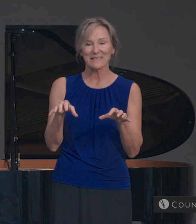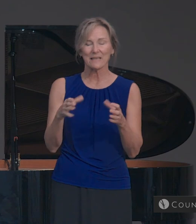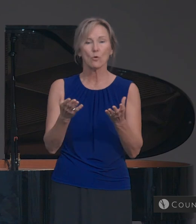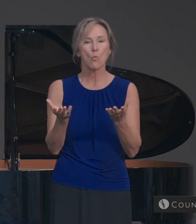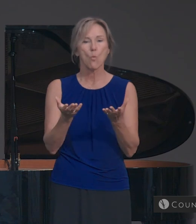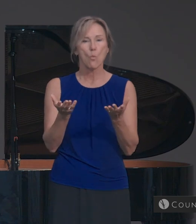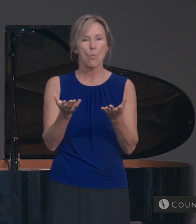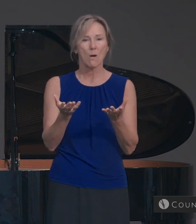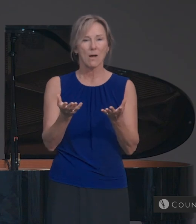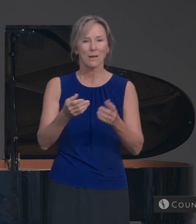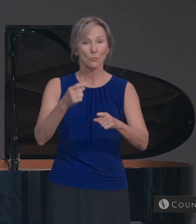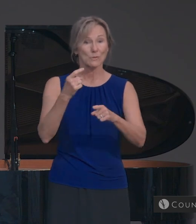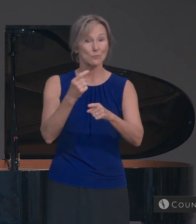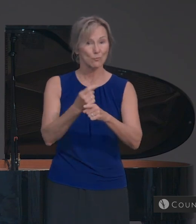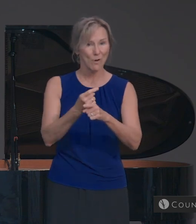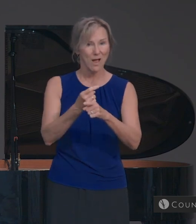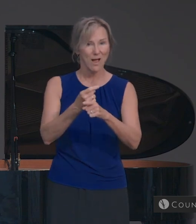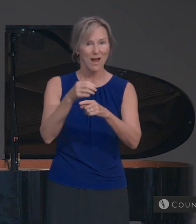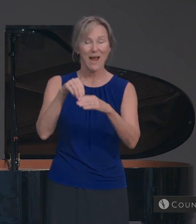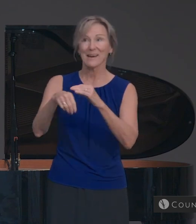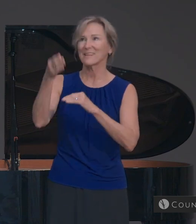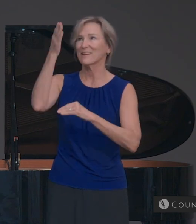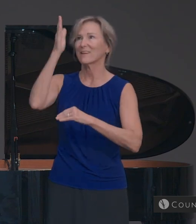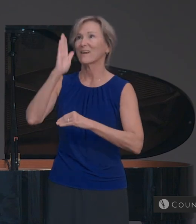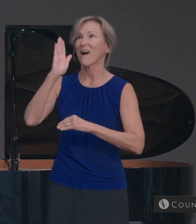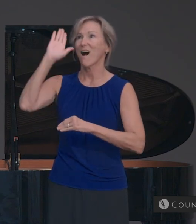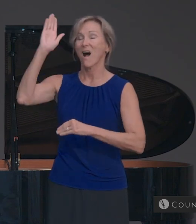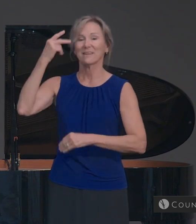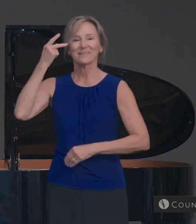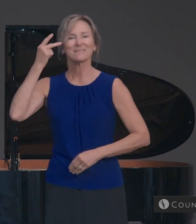right in the eyes of the Lord.